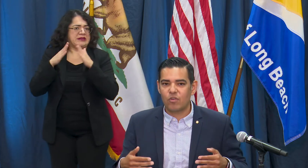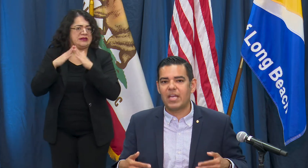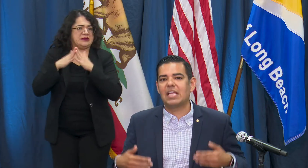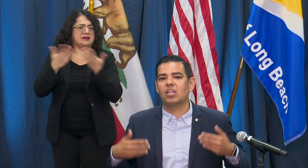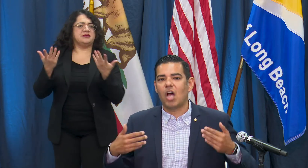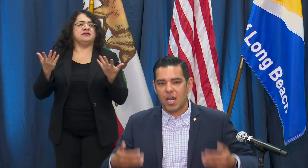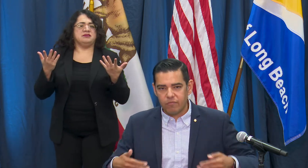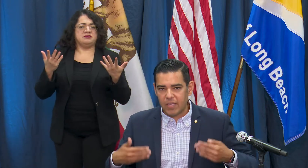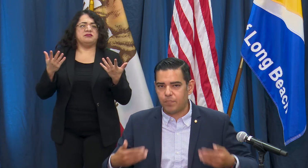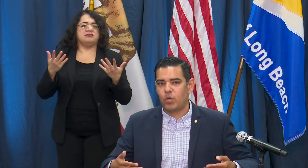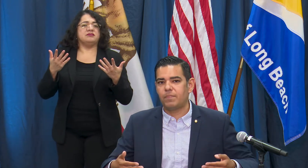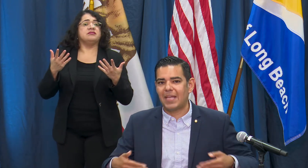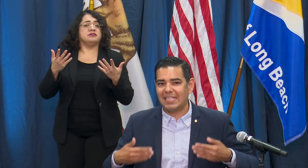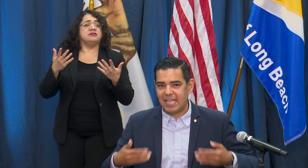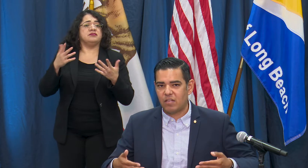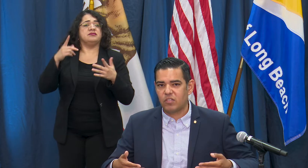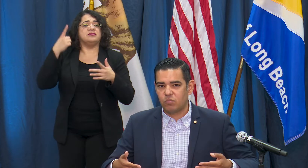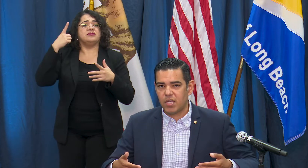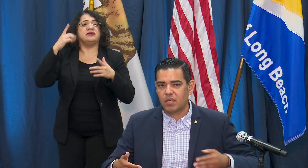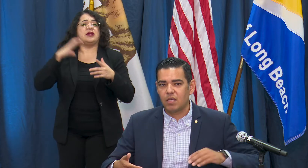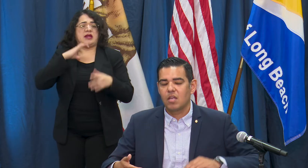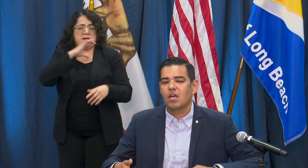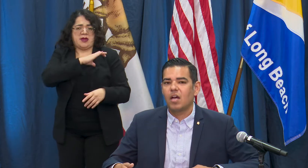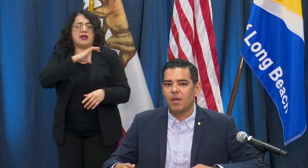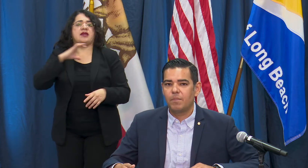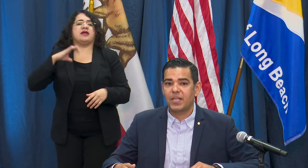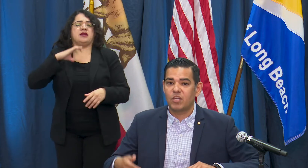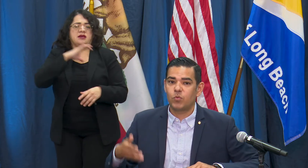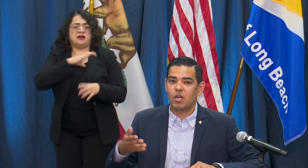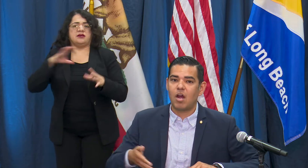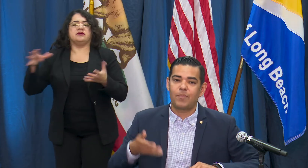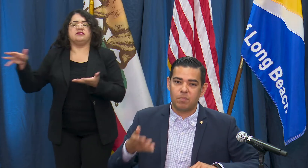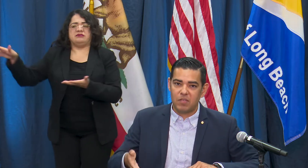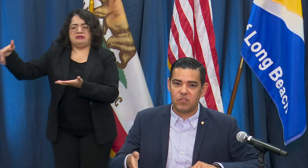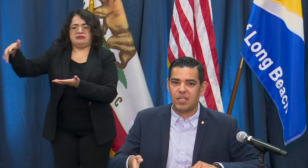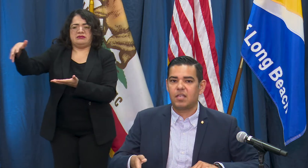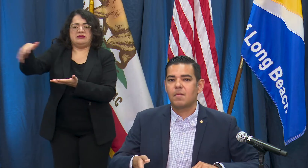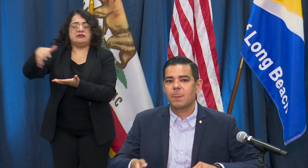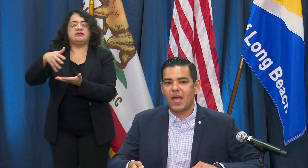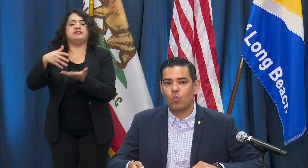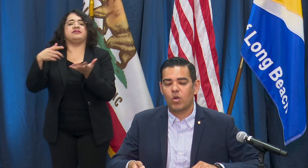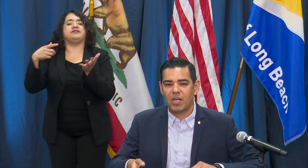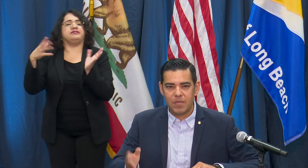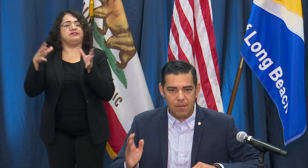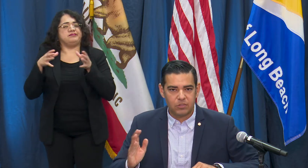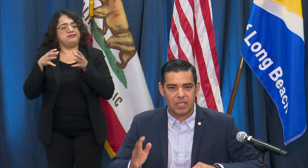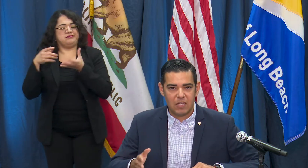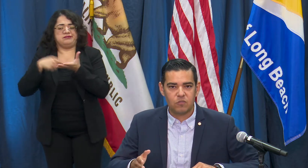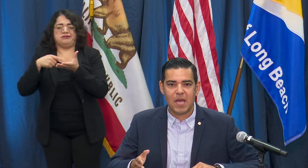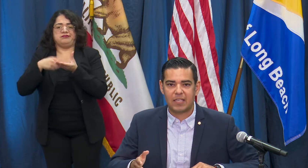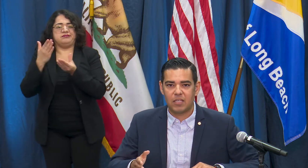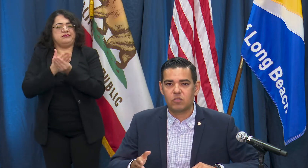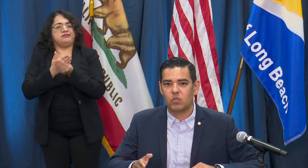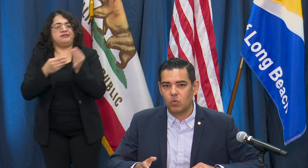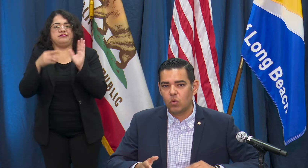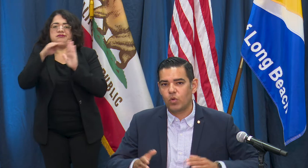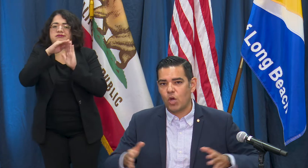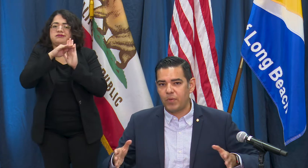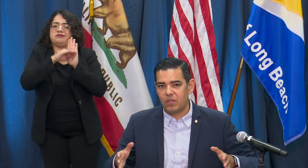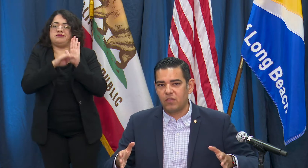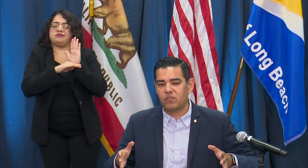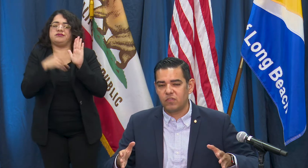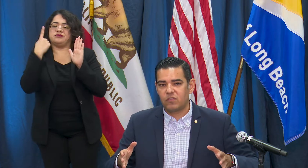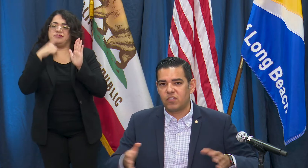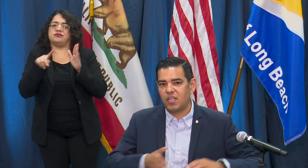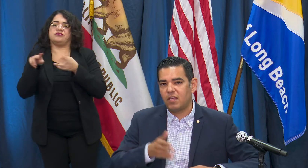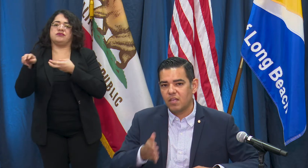to gather a lot of input and data this week because we are optimistic that we're going to be able to ease back into